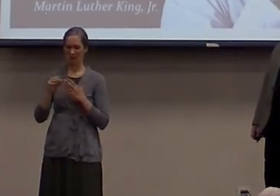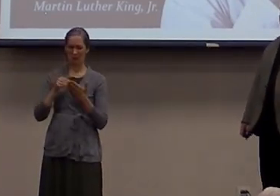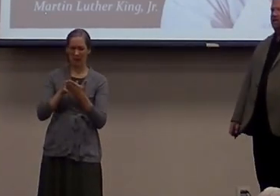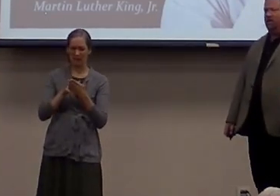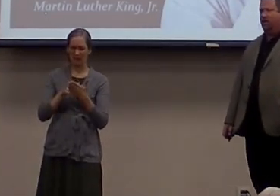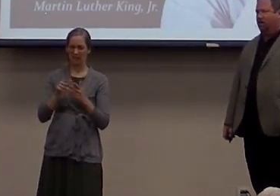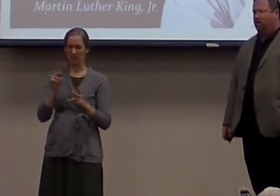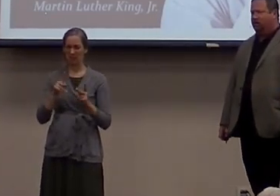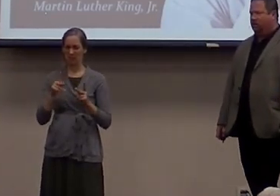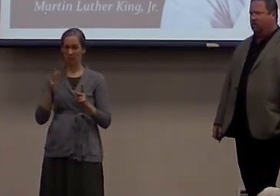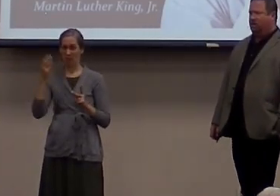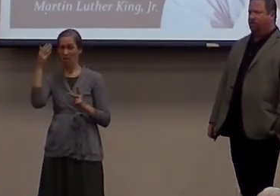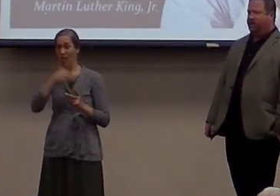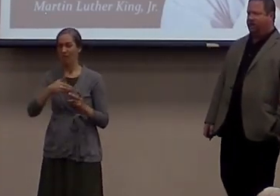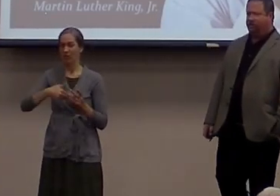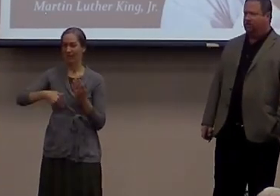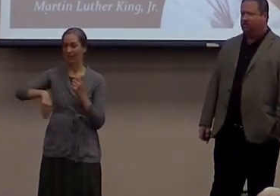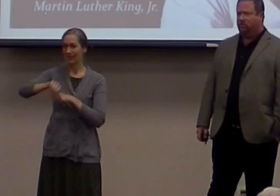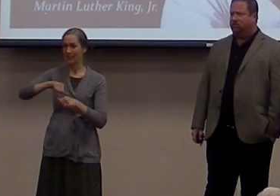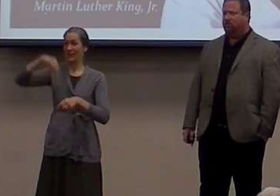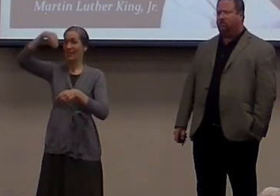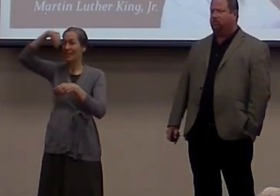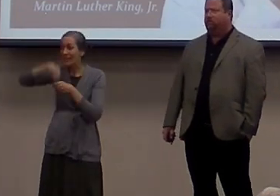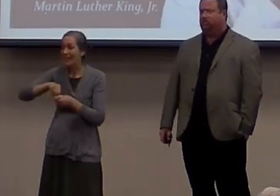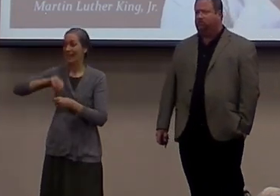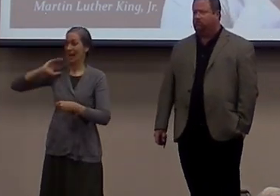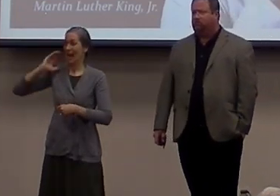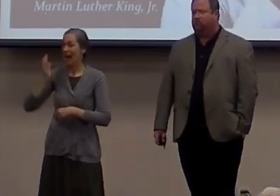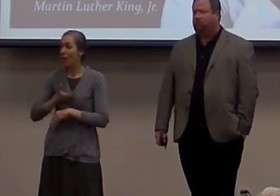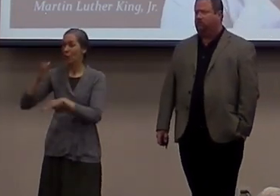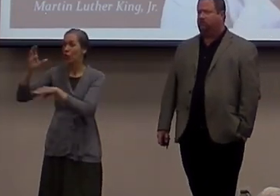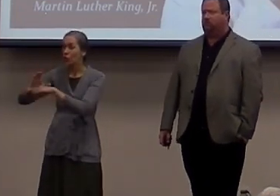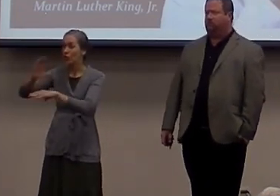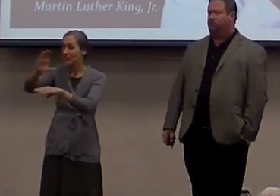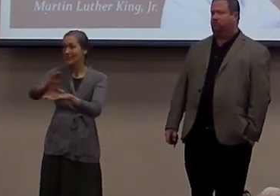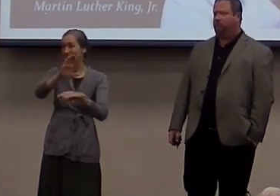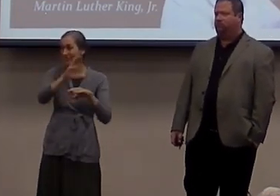others right in the heart of our congregations.